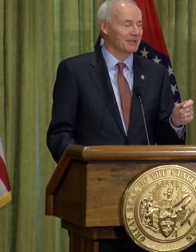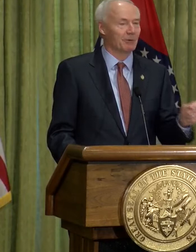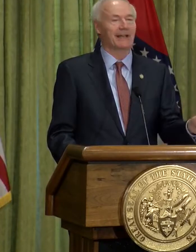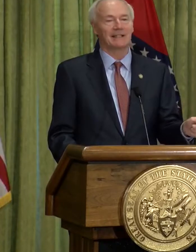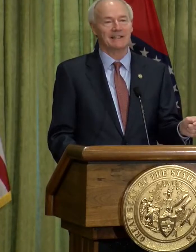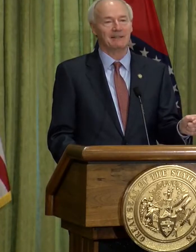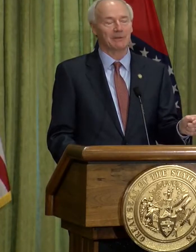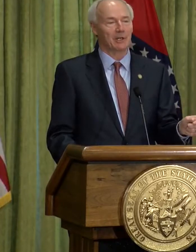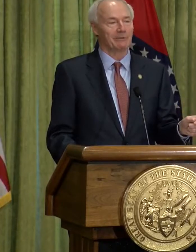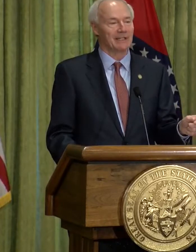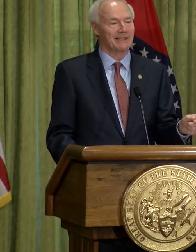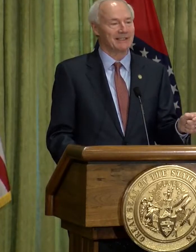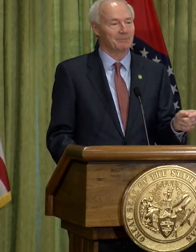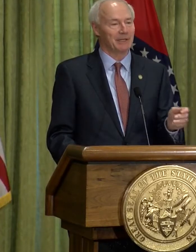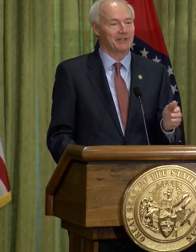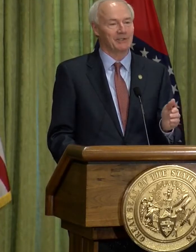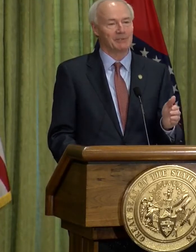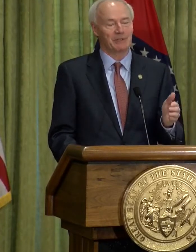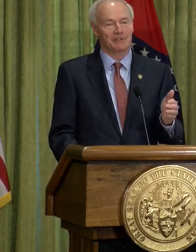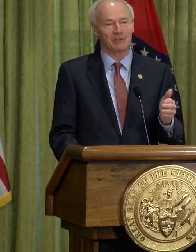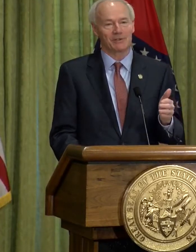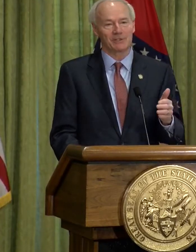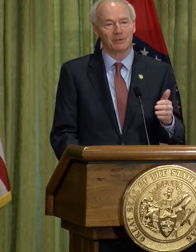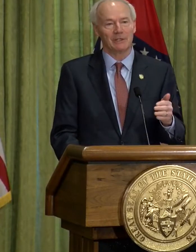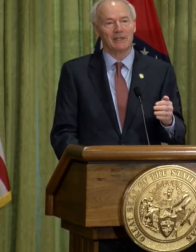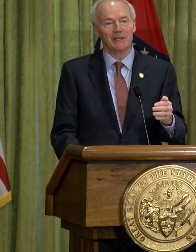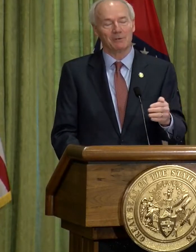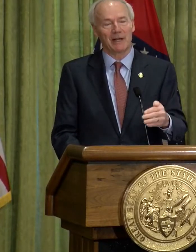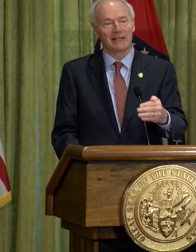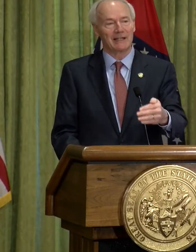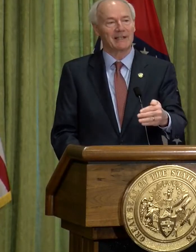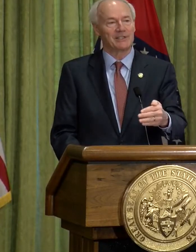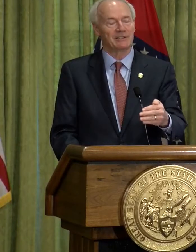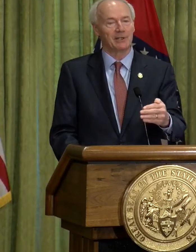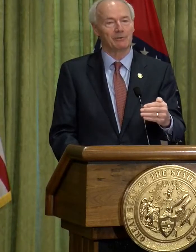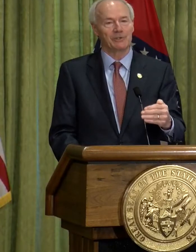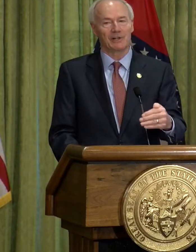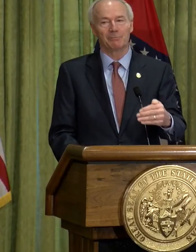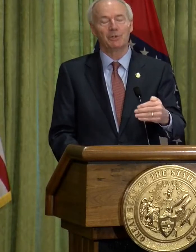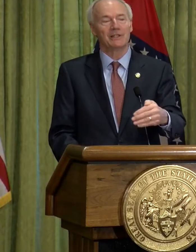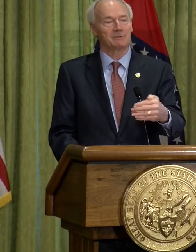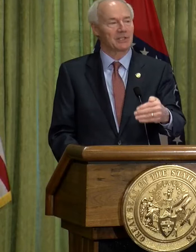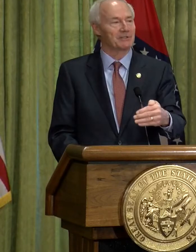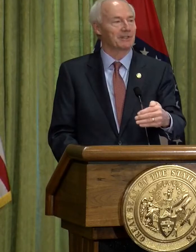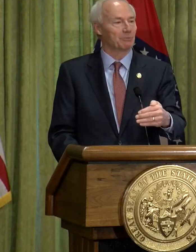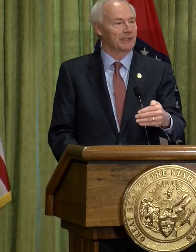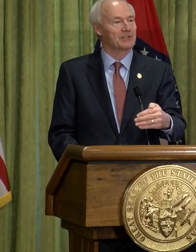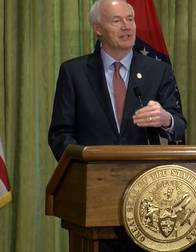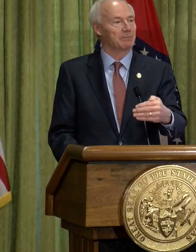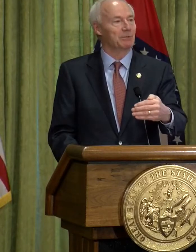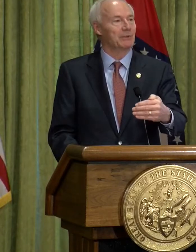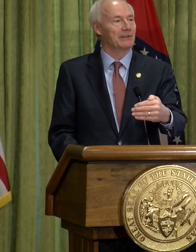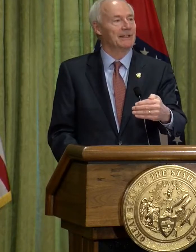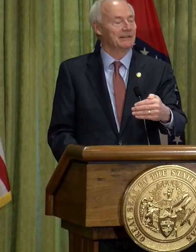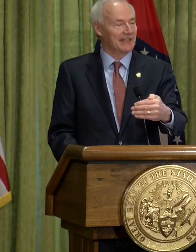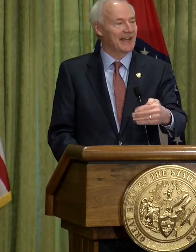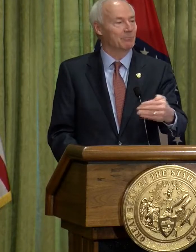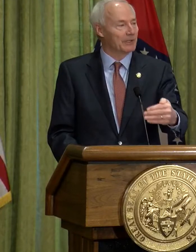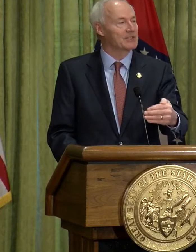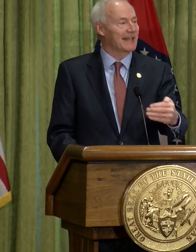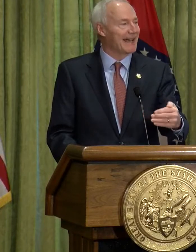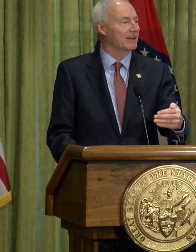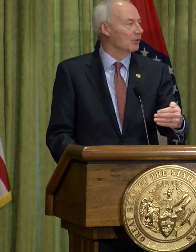are directly dealing with COVID-19 patients, but it's also recognizing those that are putting themselves at risk simply with